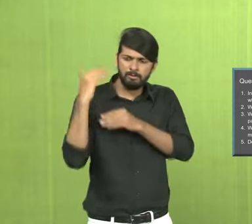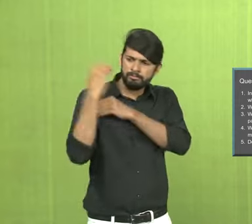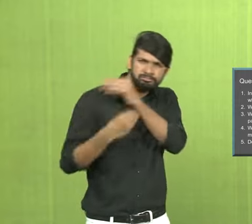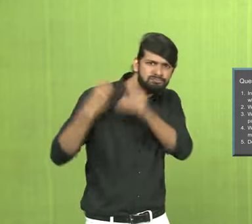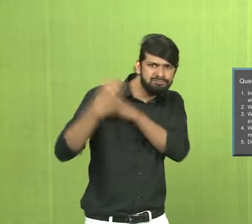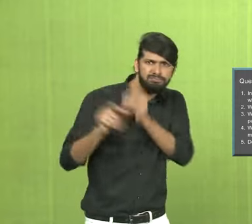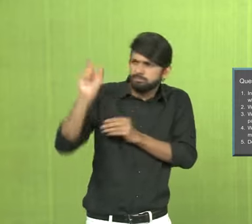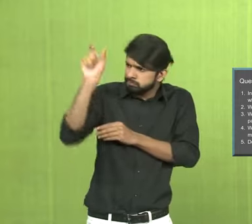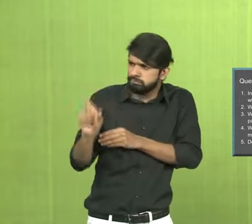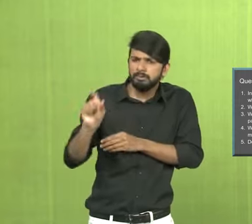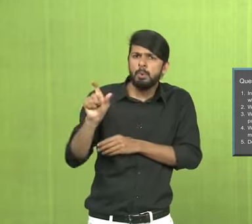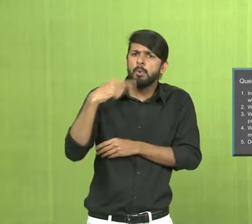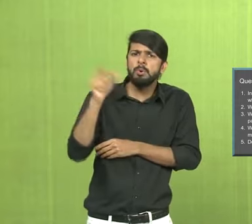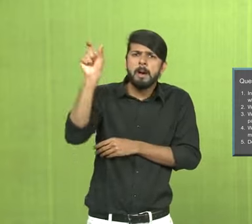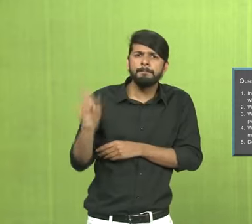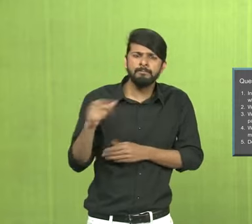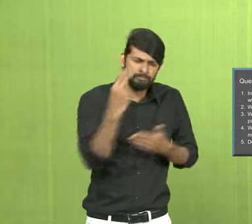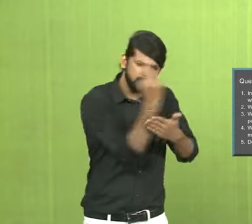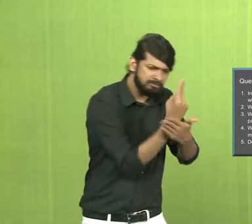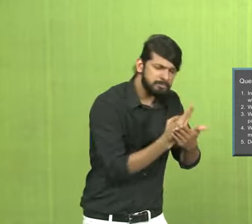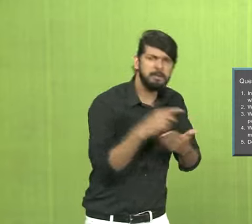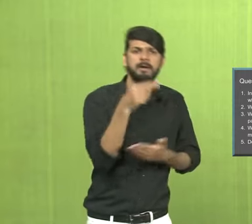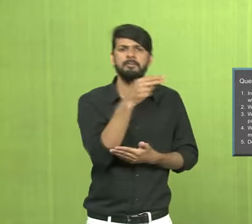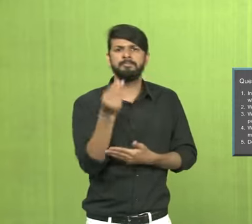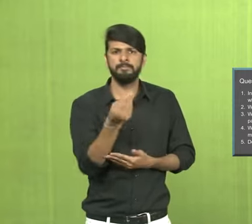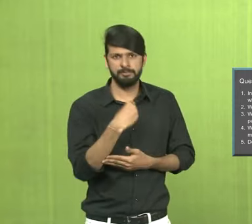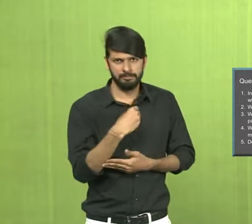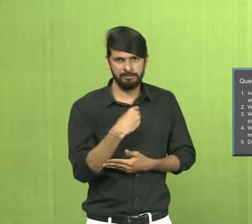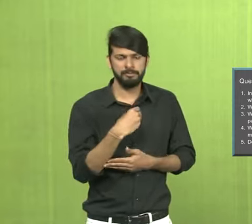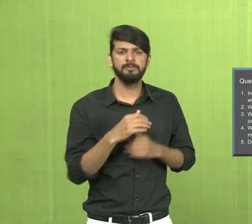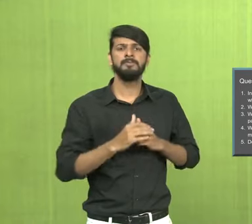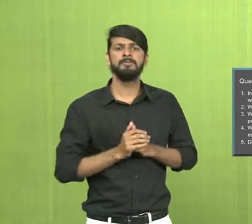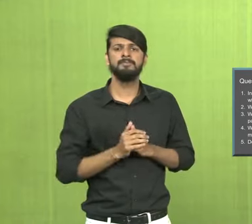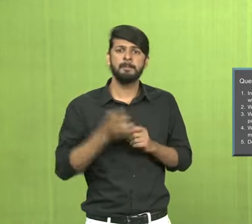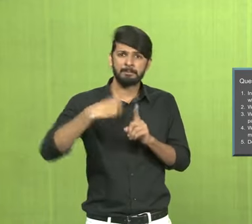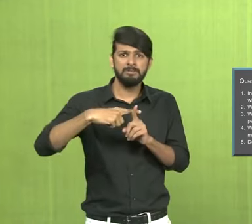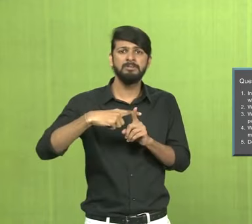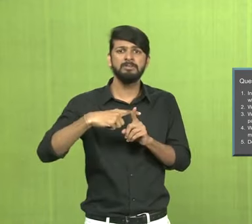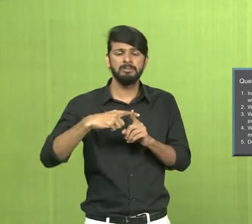who paints the traditional Pithora painting and what materials does he use?